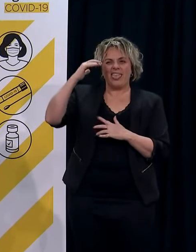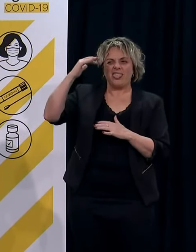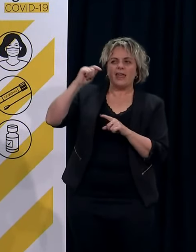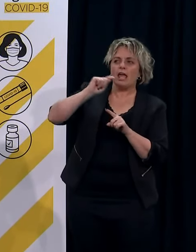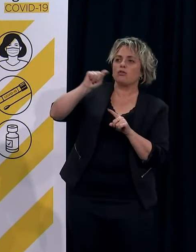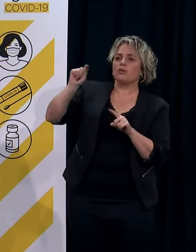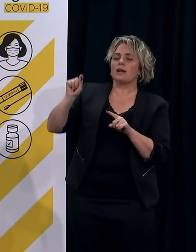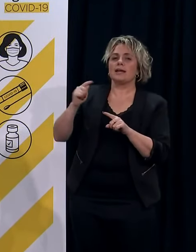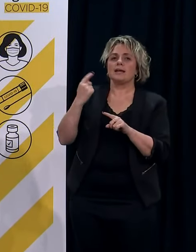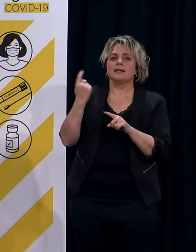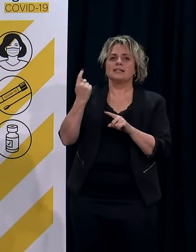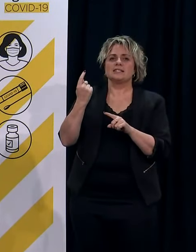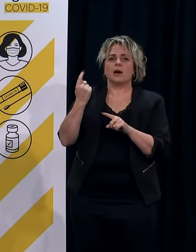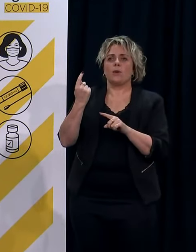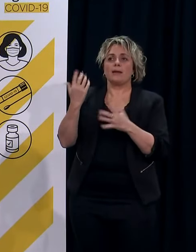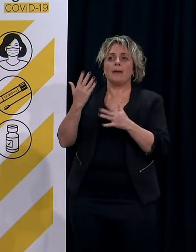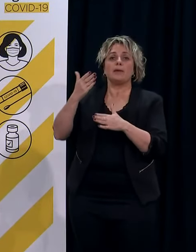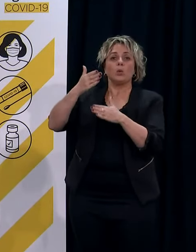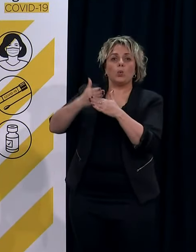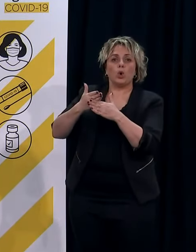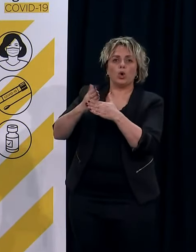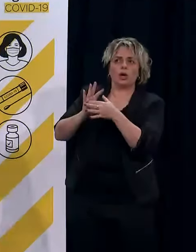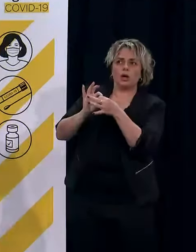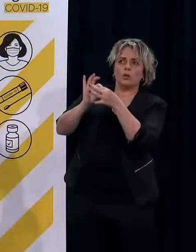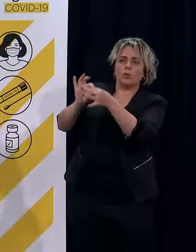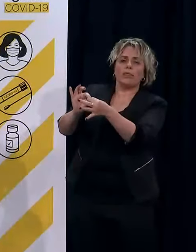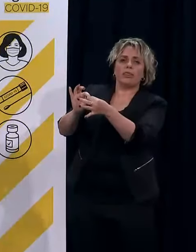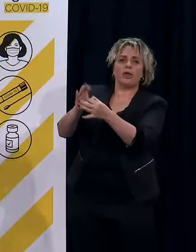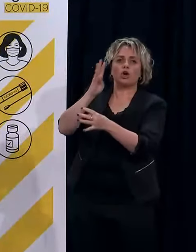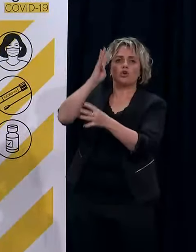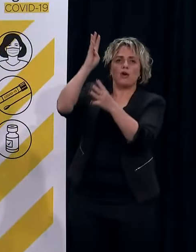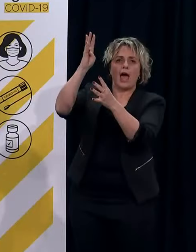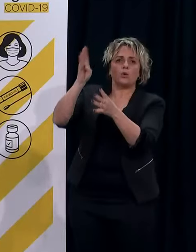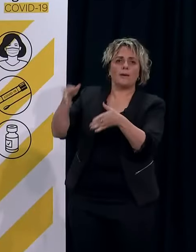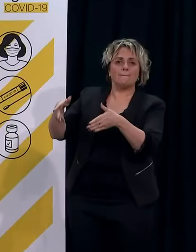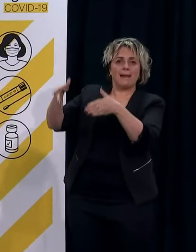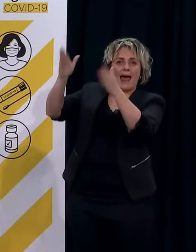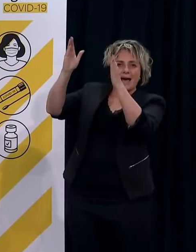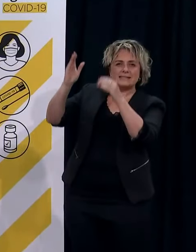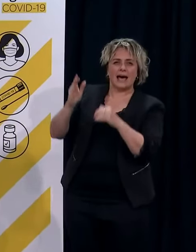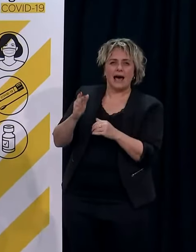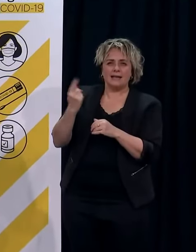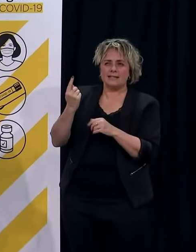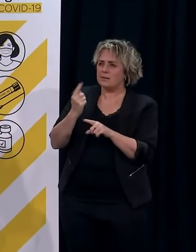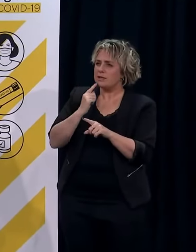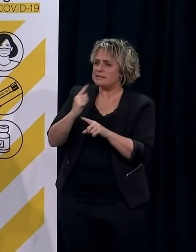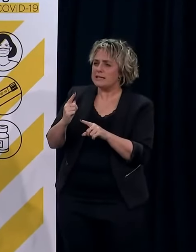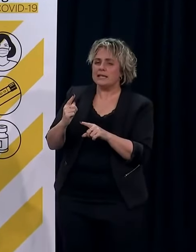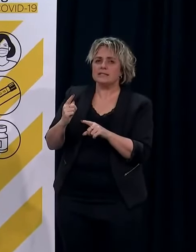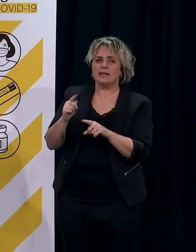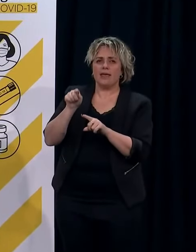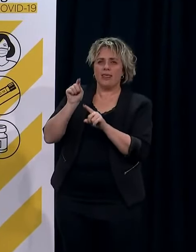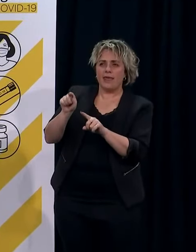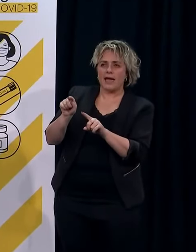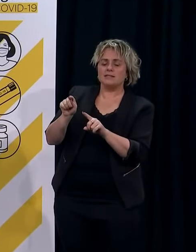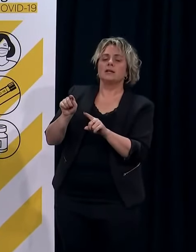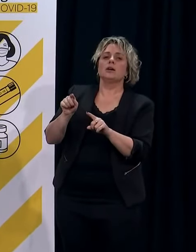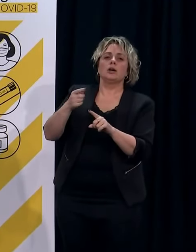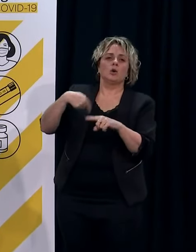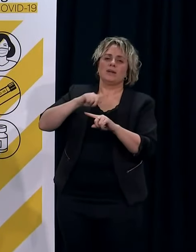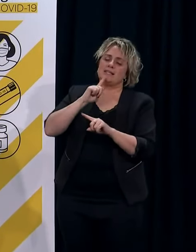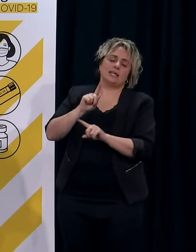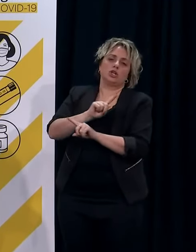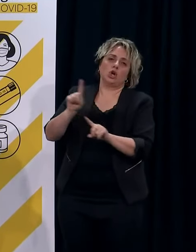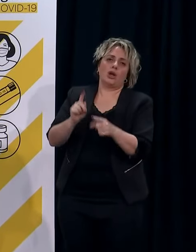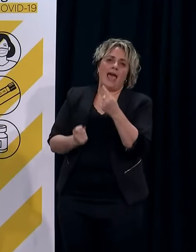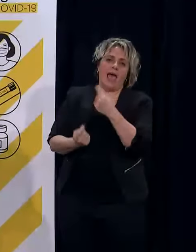someone connected to the Crown Plaza working within it and a location of interest where we had someone with early symptom onset. We've conclusively ruled that